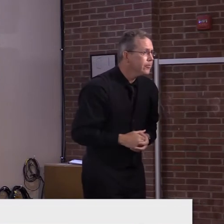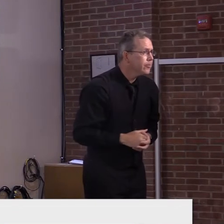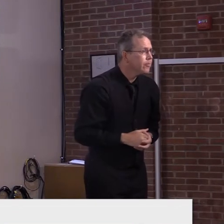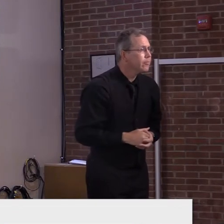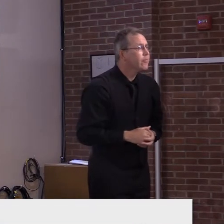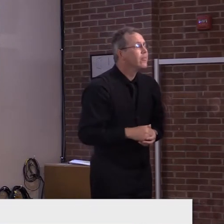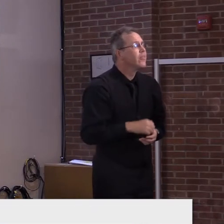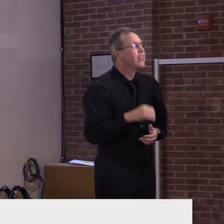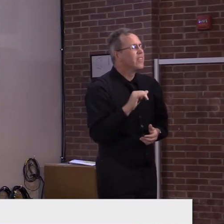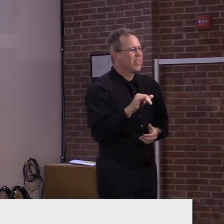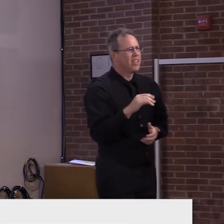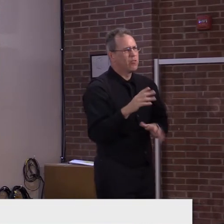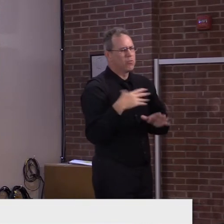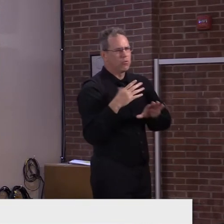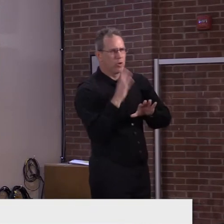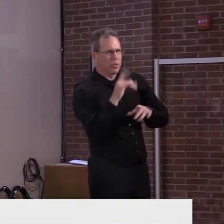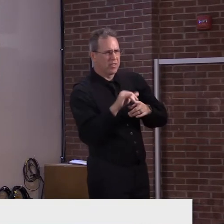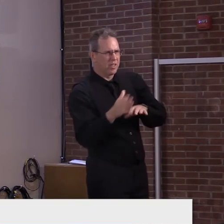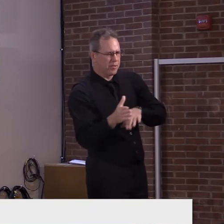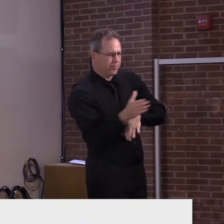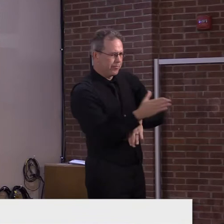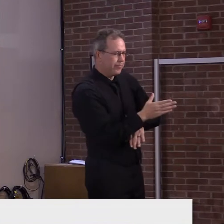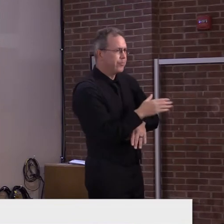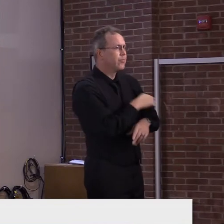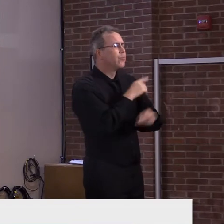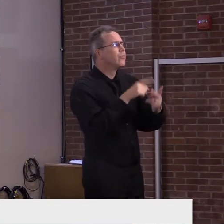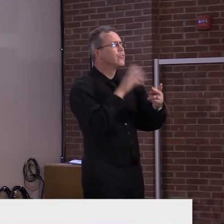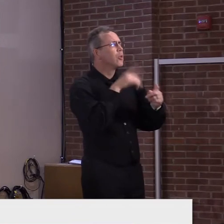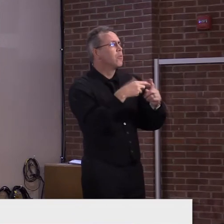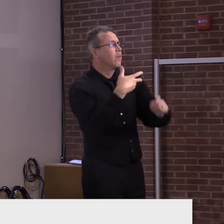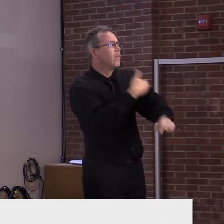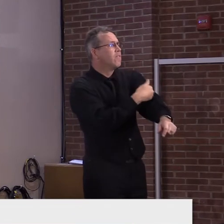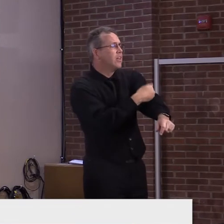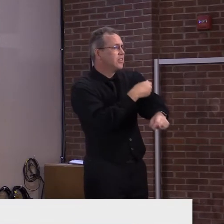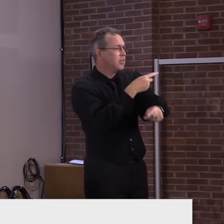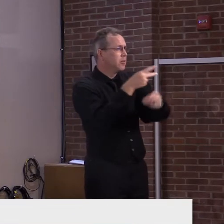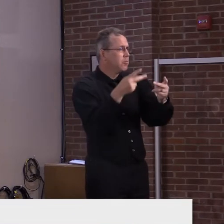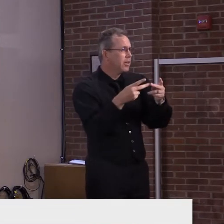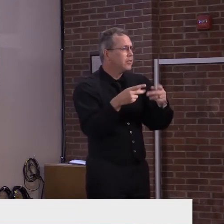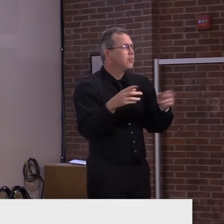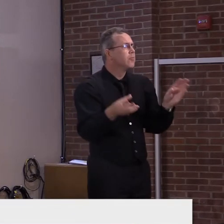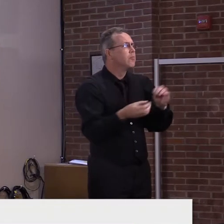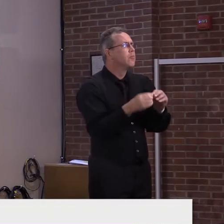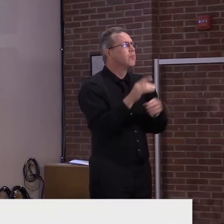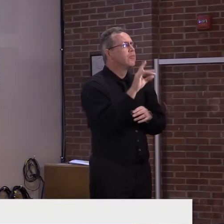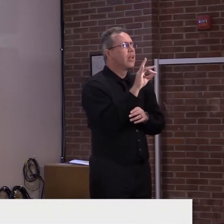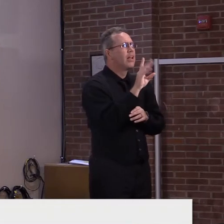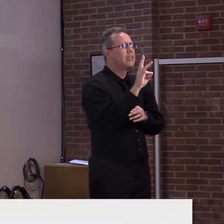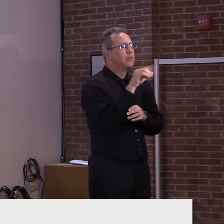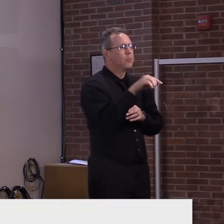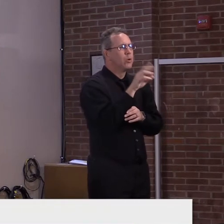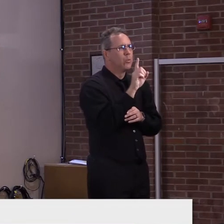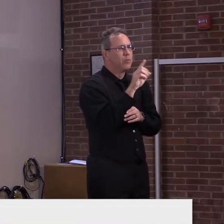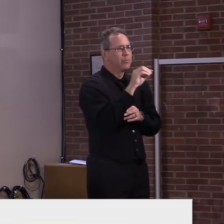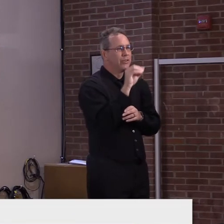As of today, as Commissioner Pichek has pointed out, 86.1% of eligible Vermonters have received